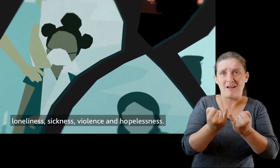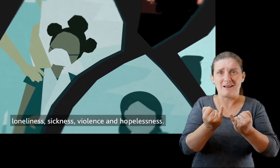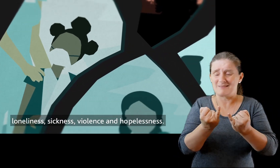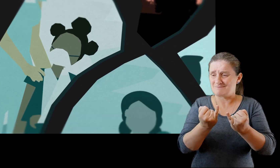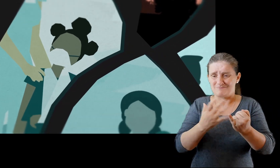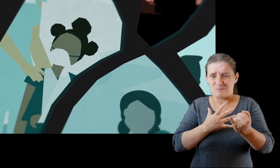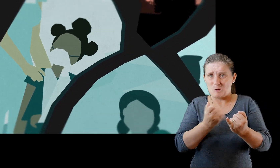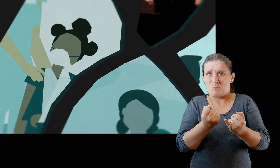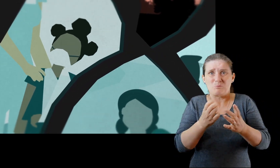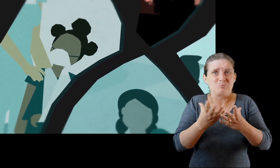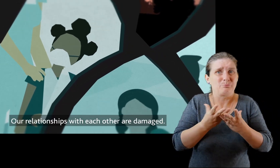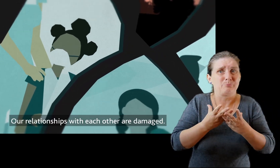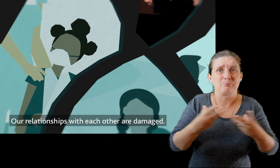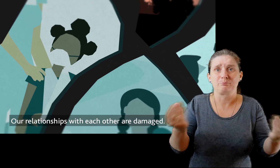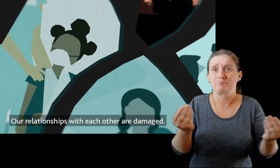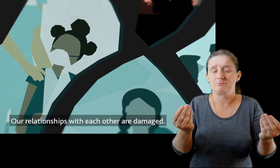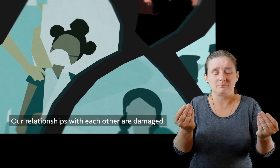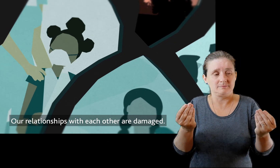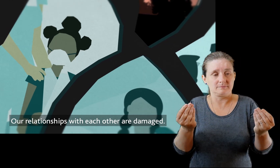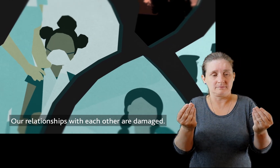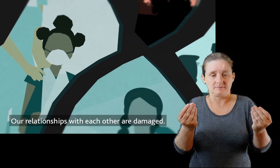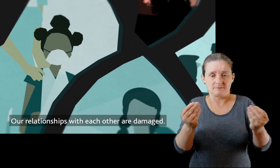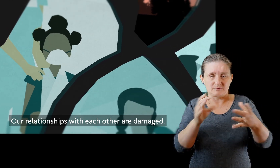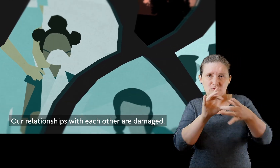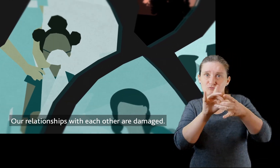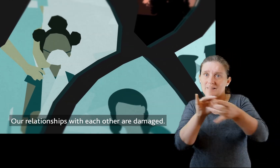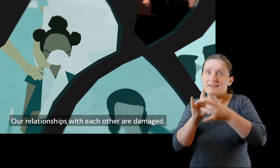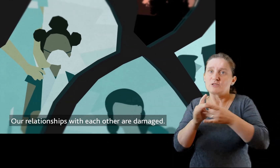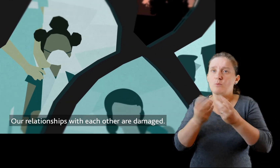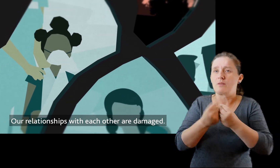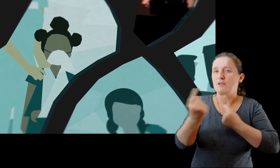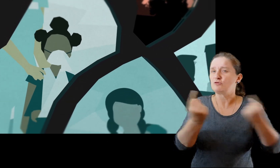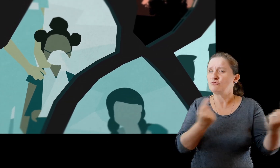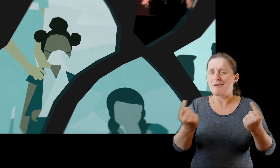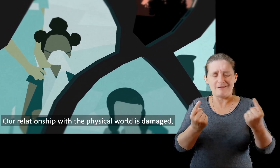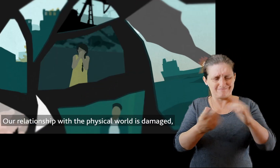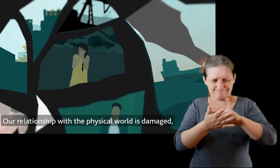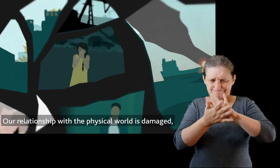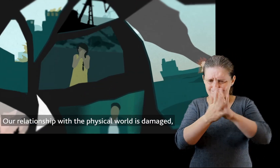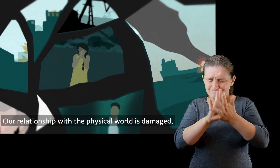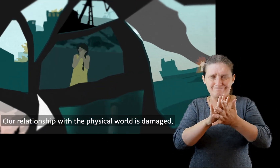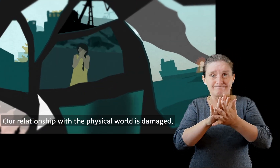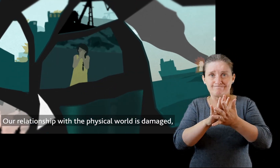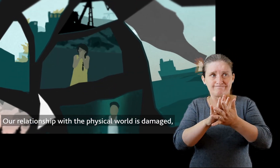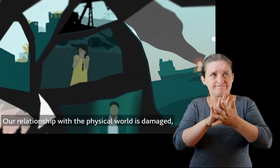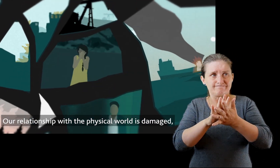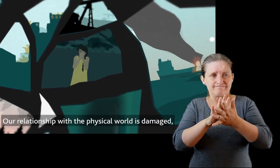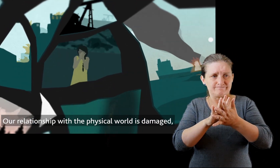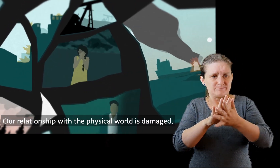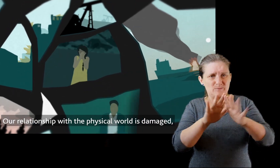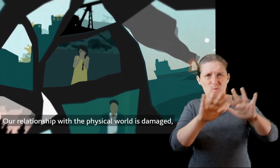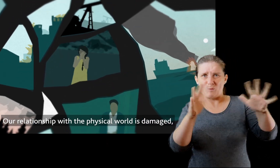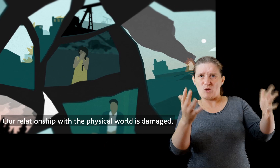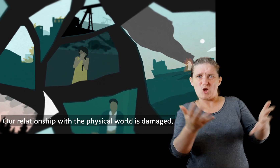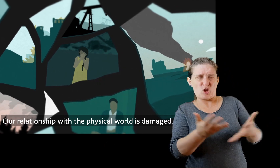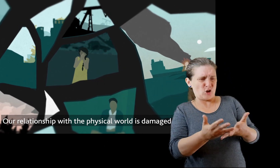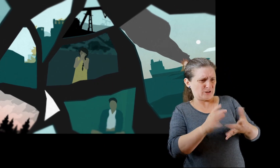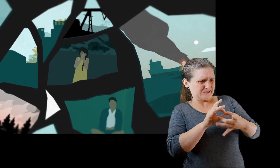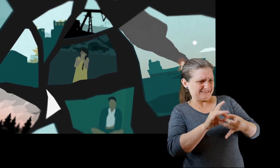hopelessness. Our relationships with each other are damaged. Our relationship with the physical world is damaged.